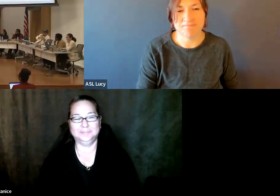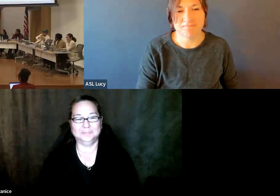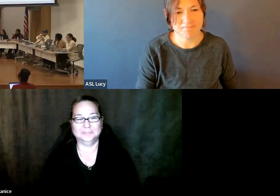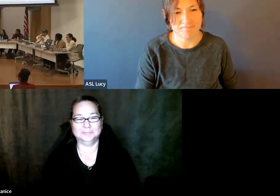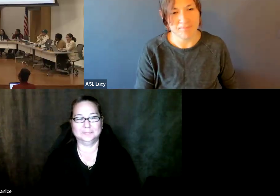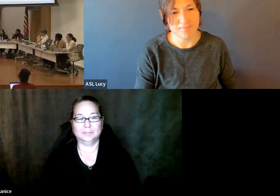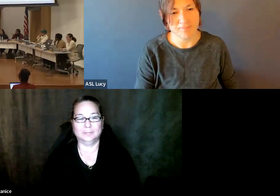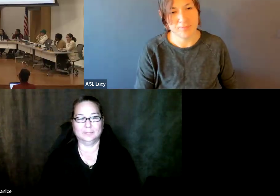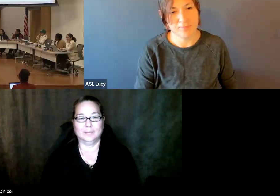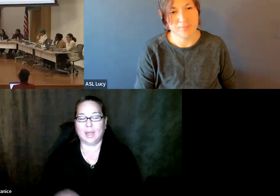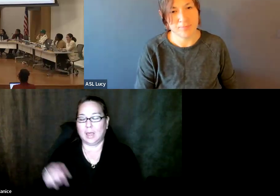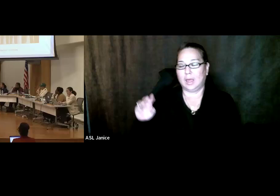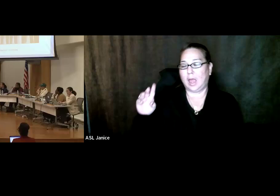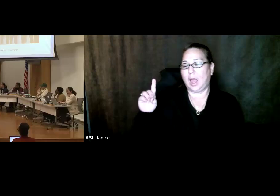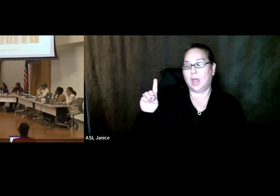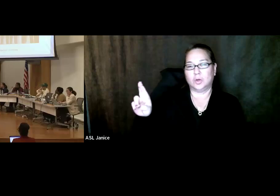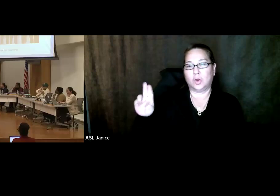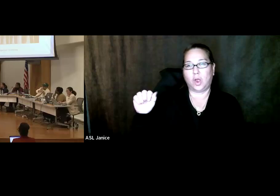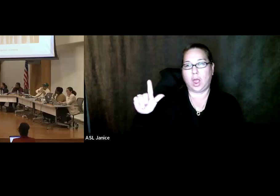Just a couple of questions to start.